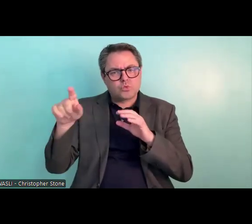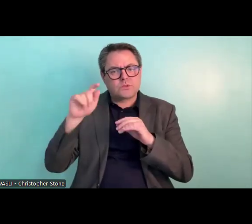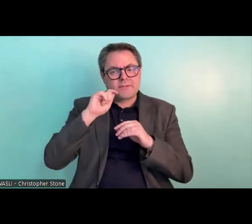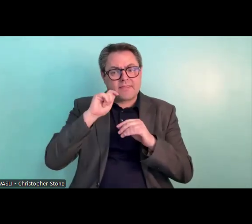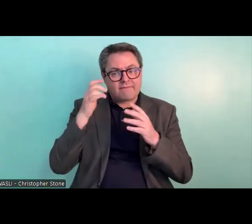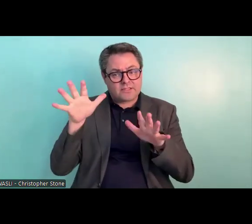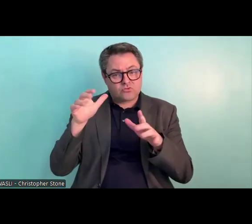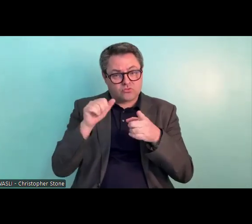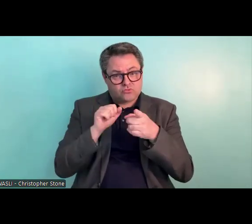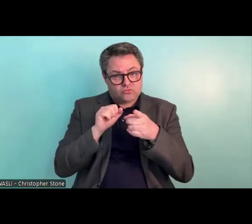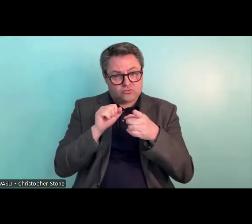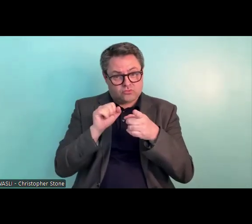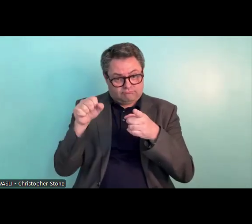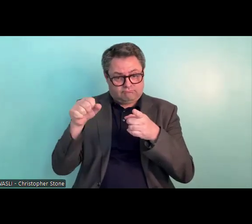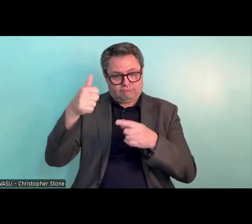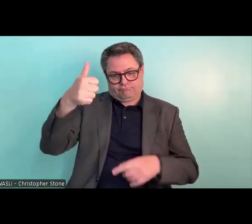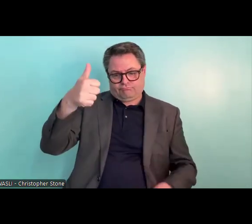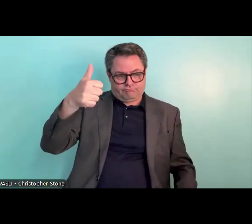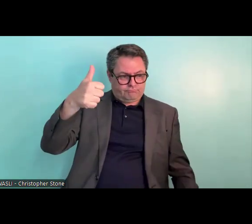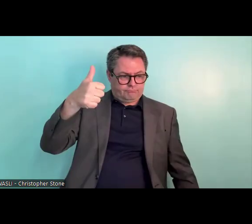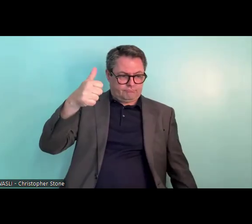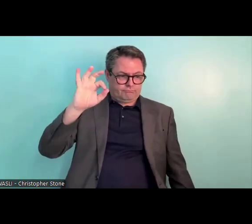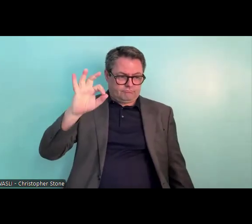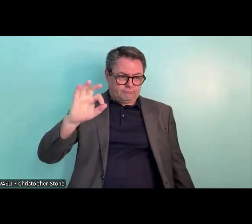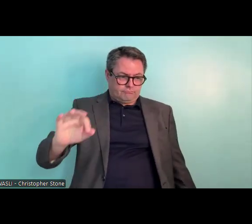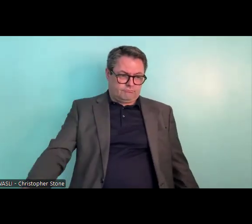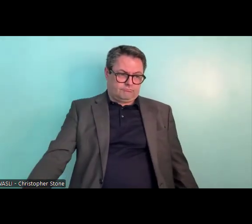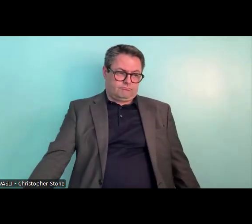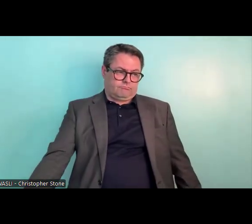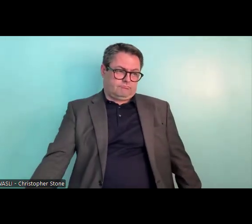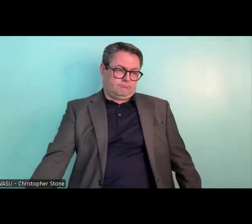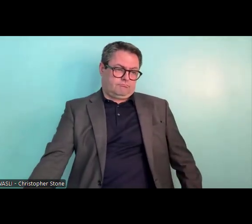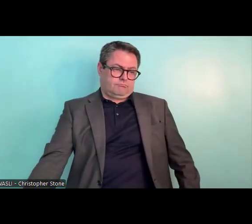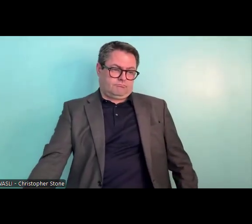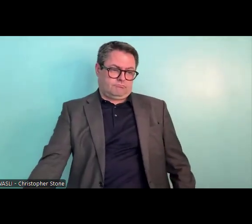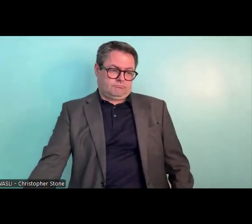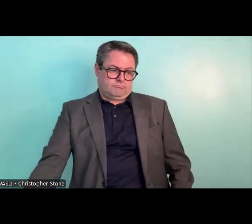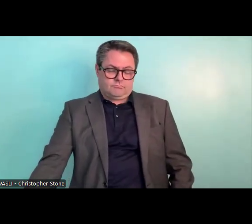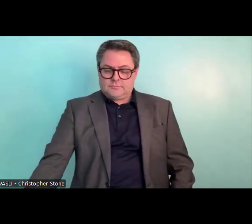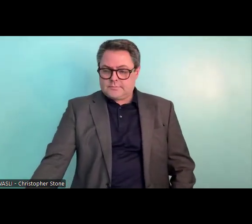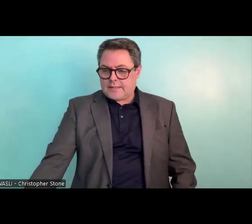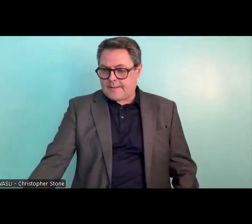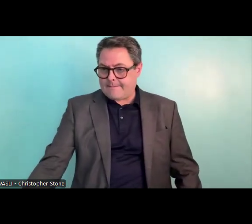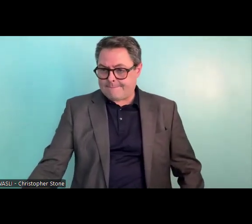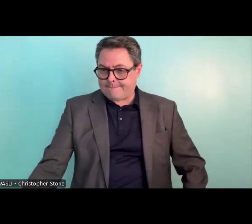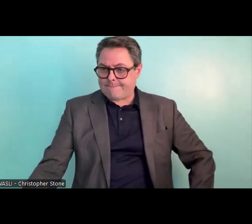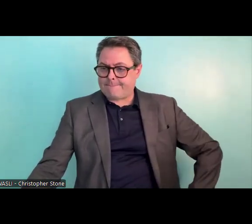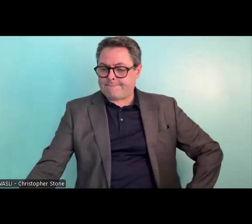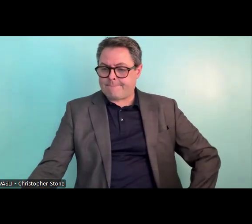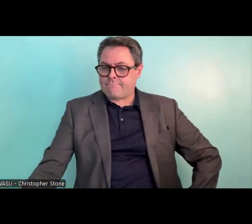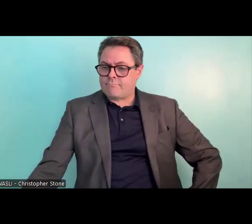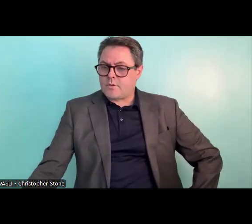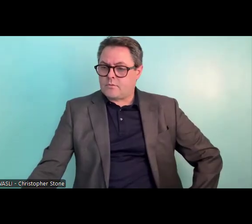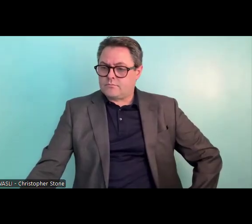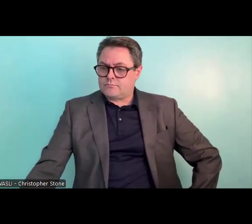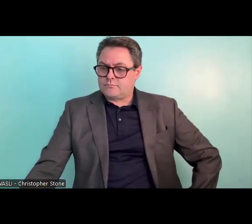So can I ask the representative from Tamilis, the Italian Association, have you sent your email address? You have, brilliant, thank you